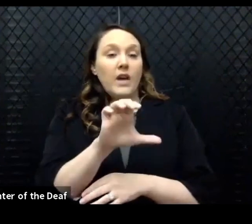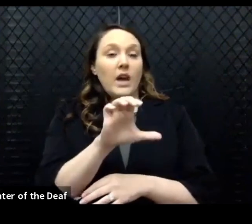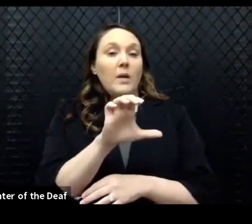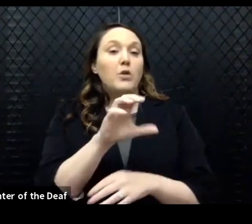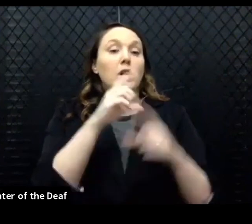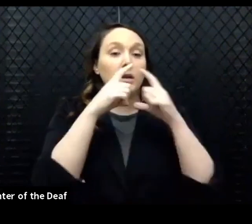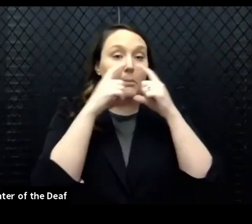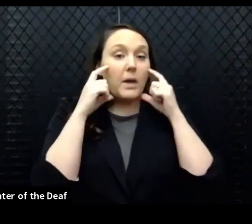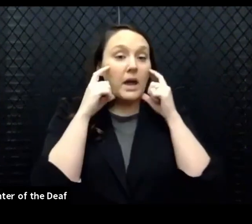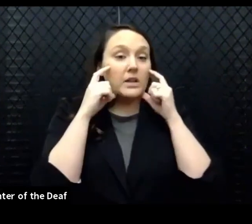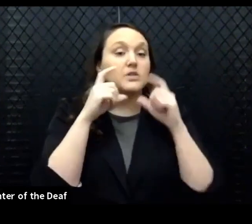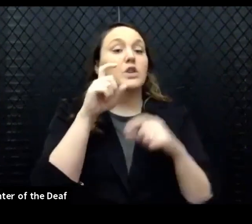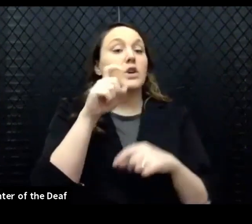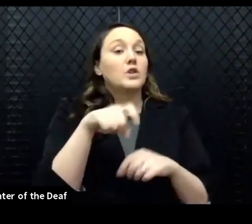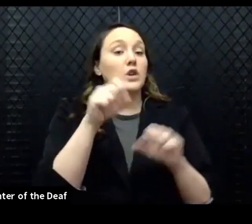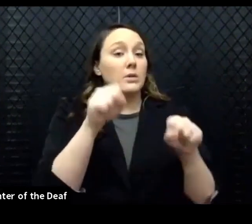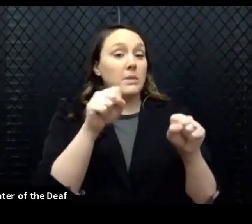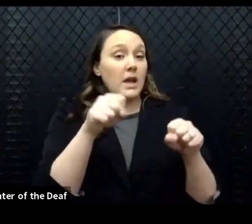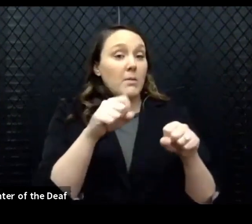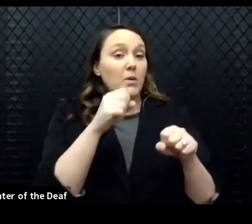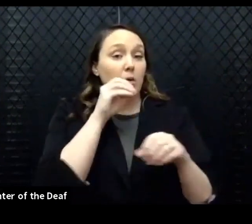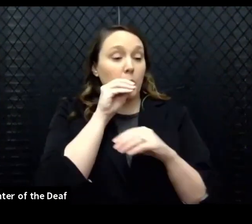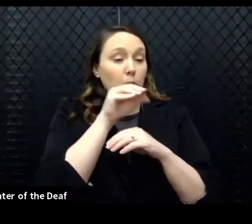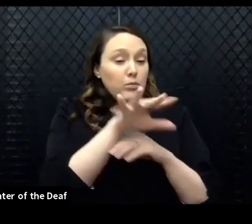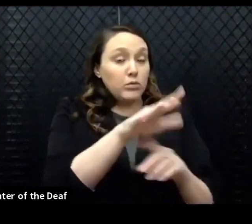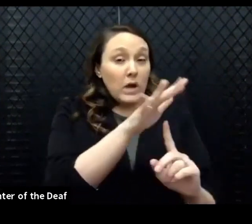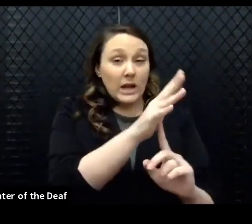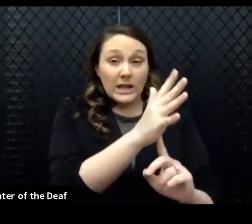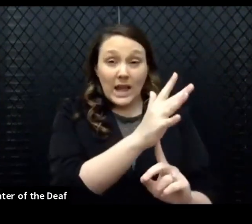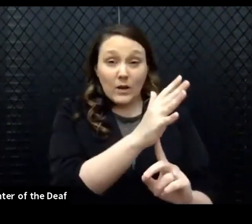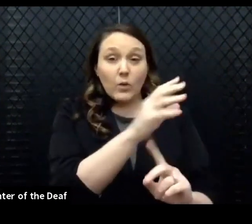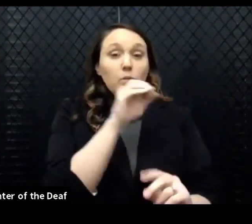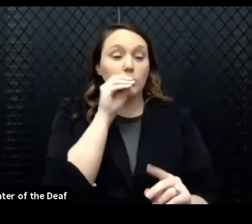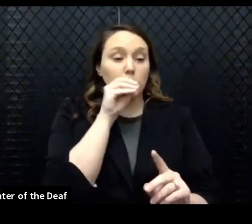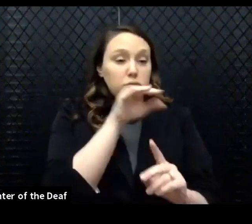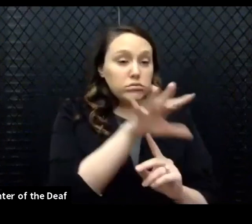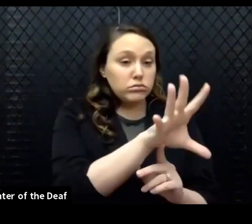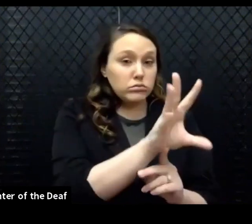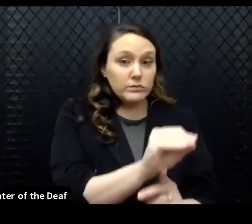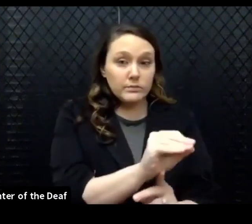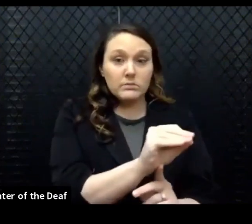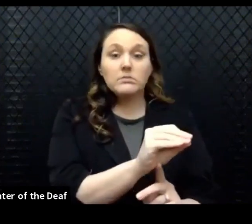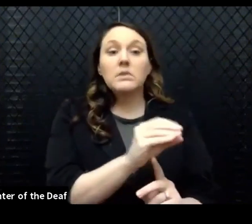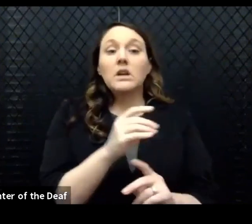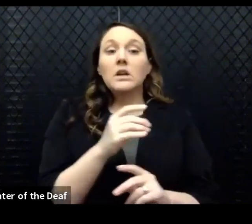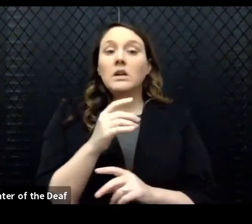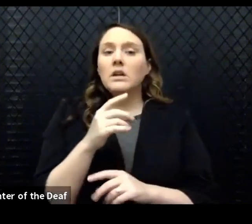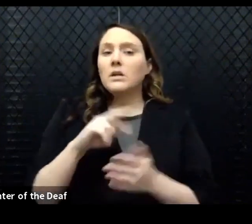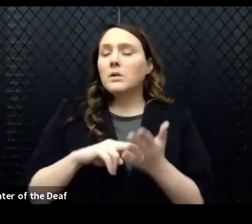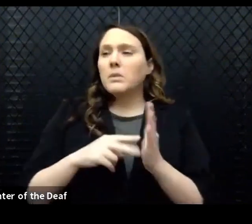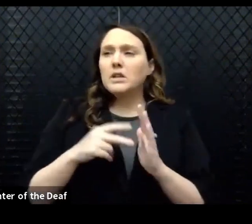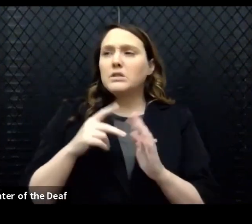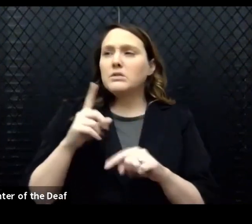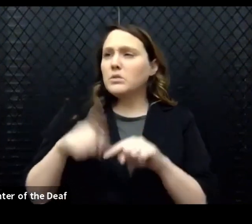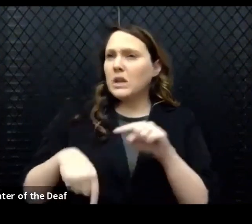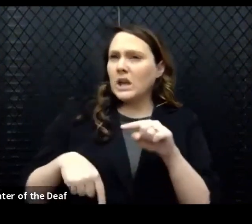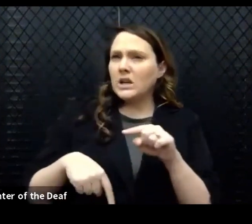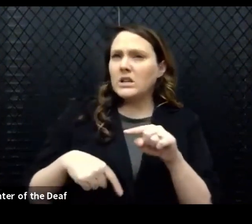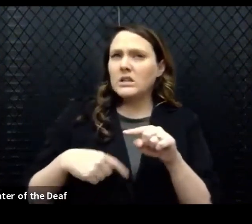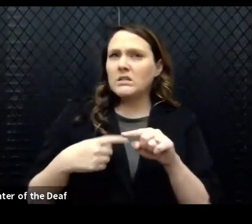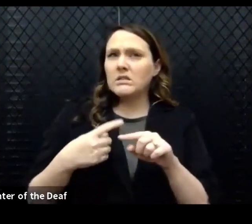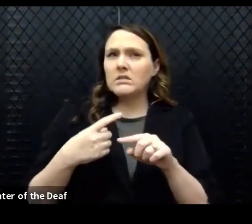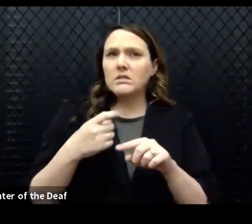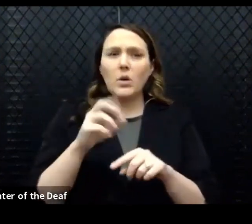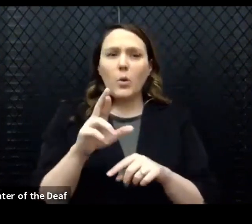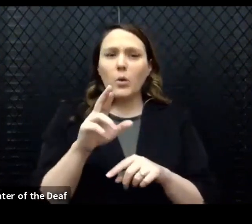candle with it on. Is this true? If not, is there another easy test people can use? Do you mean you shouldn't be able to, or